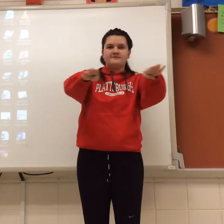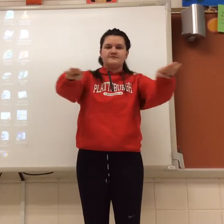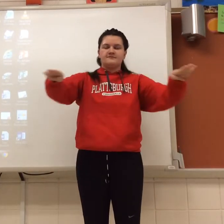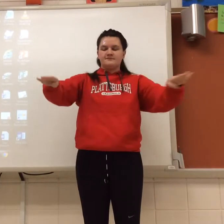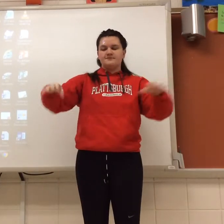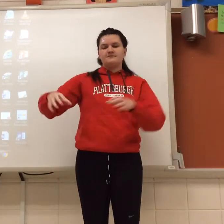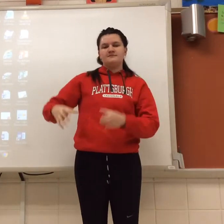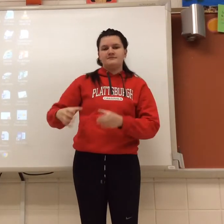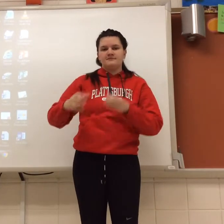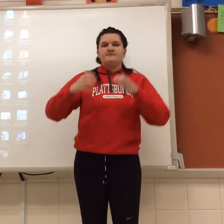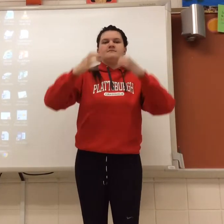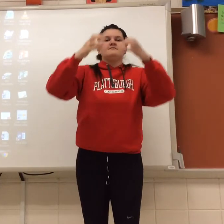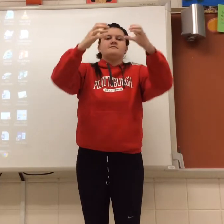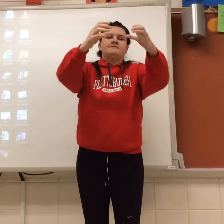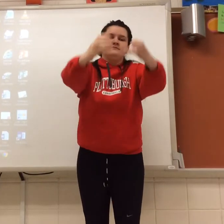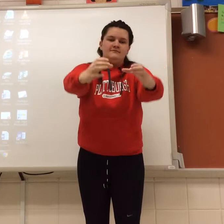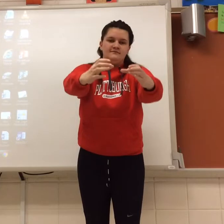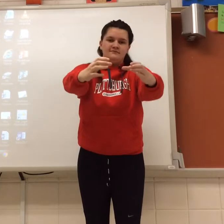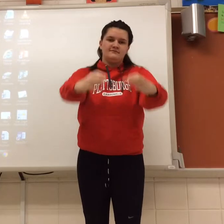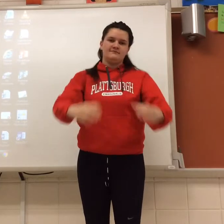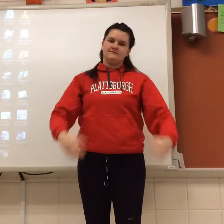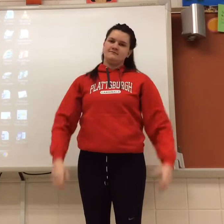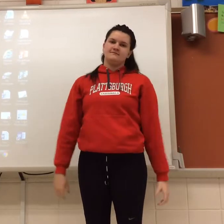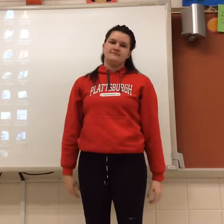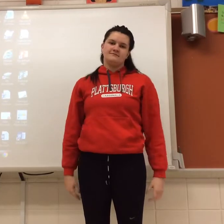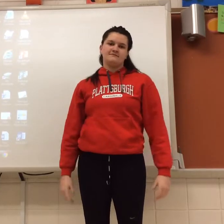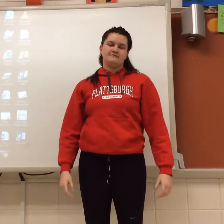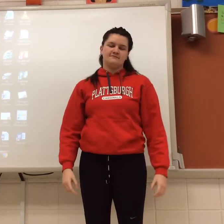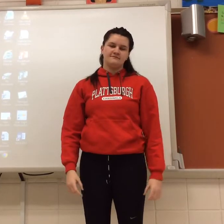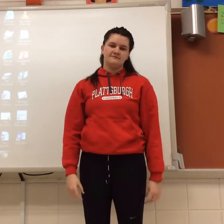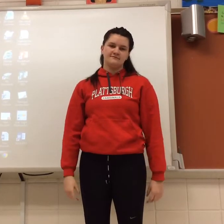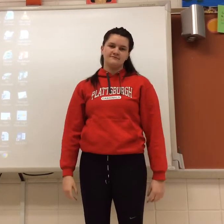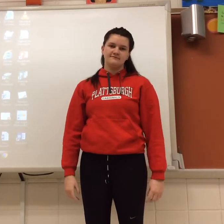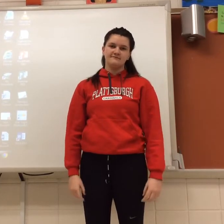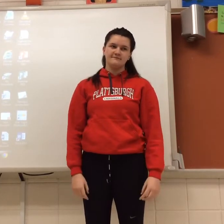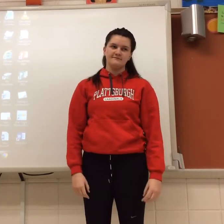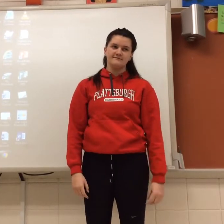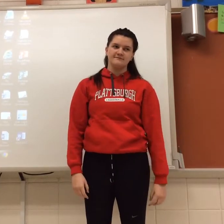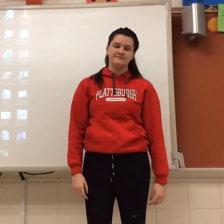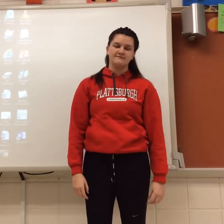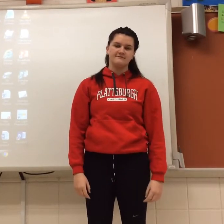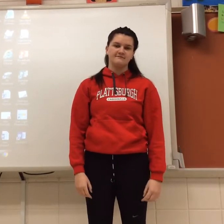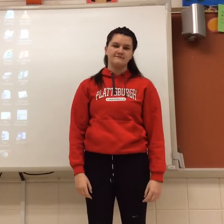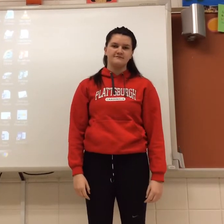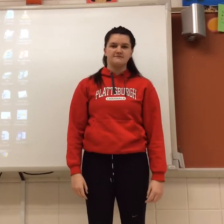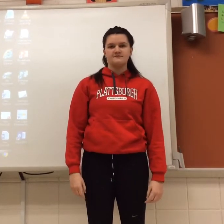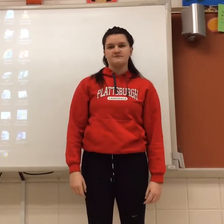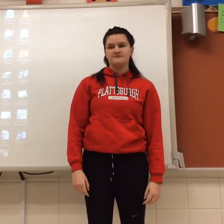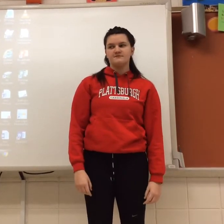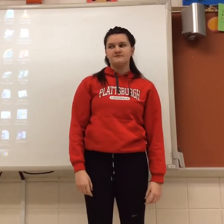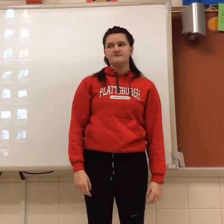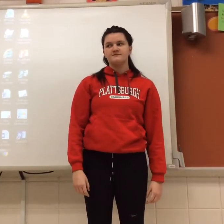and set him on the shelf in the toy department with the other animals and dolls.